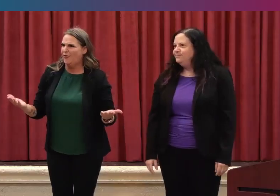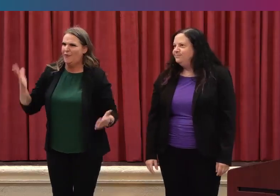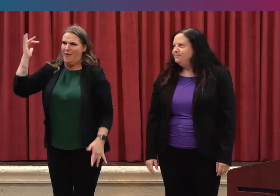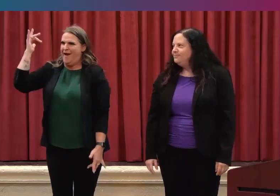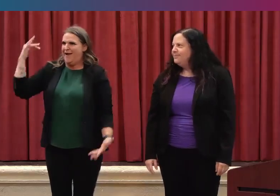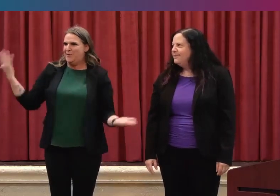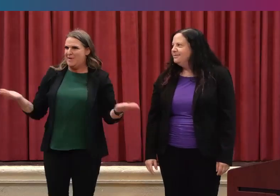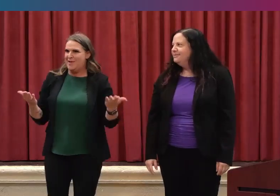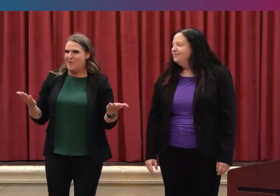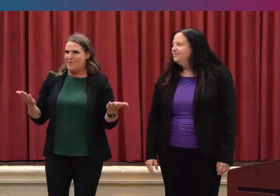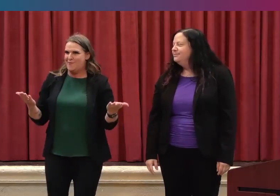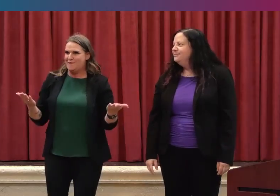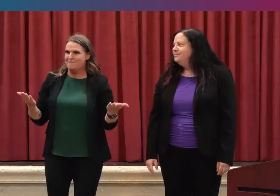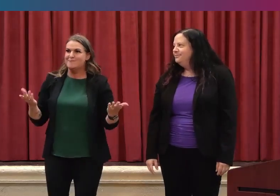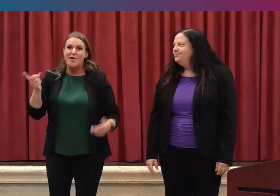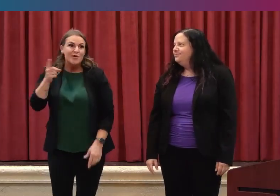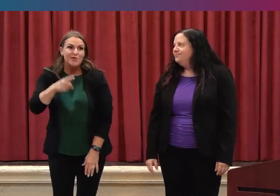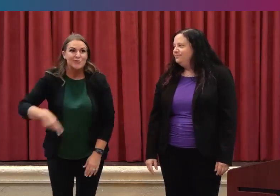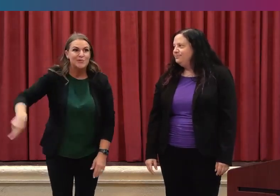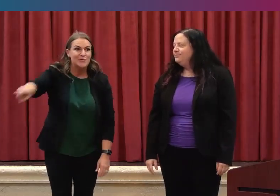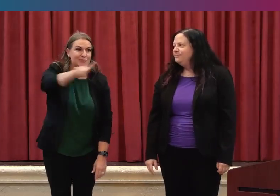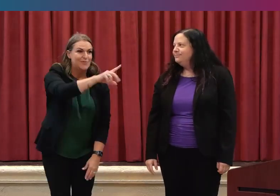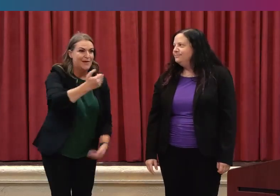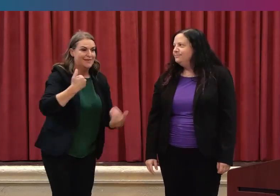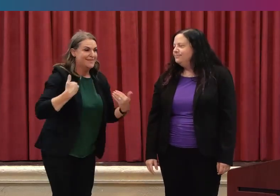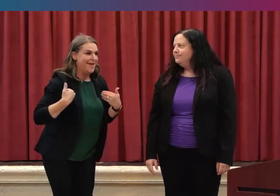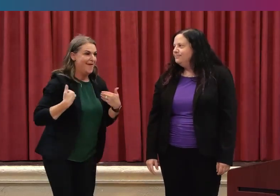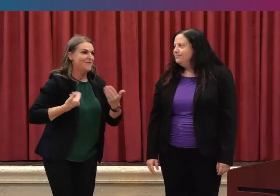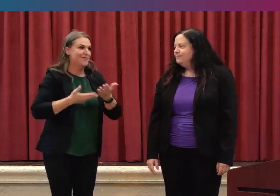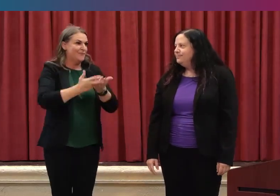So I'm wondering, why did you come to this event?